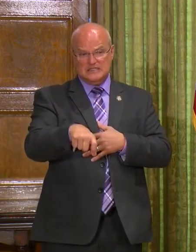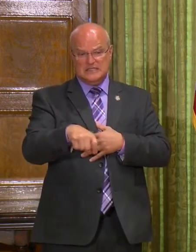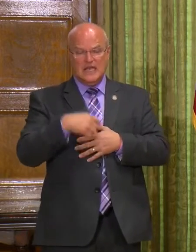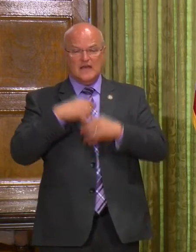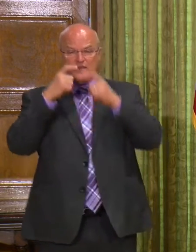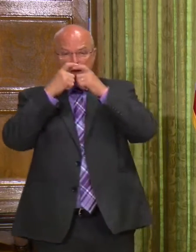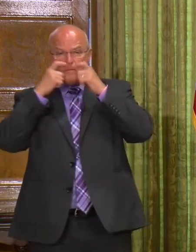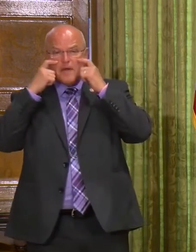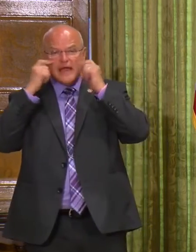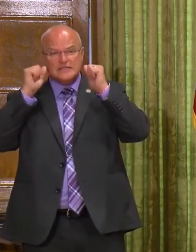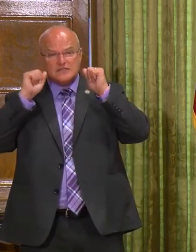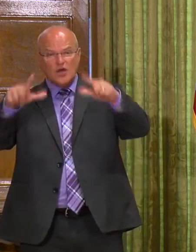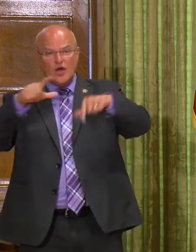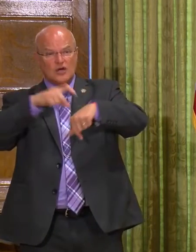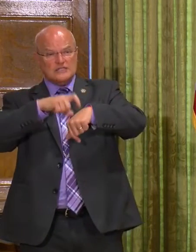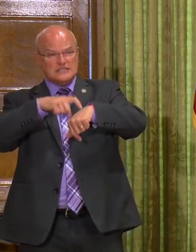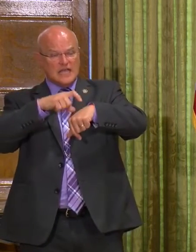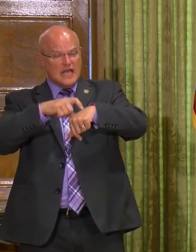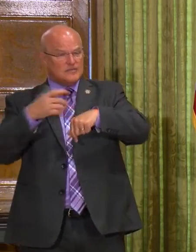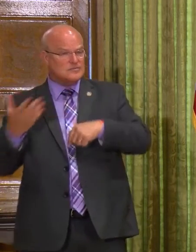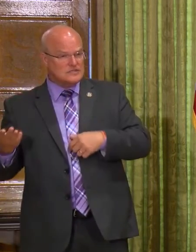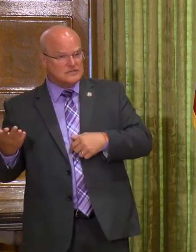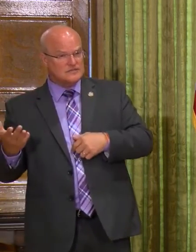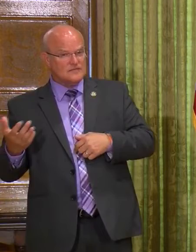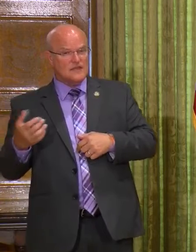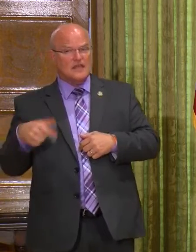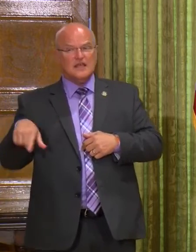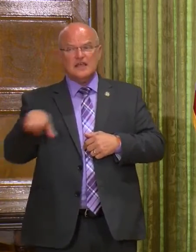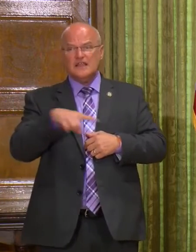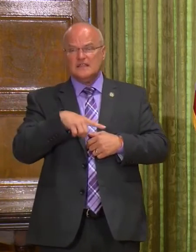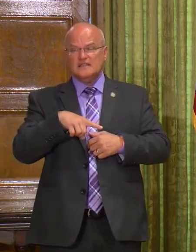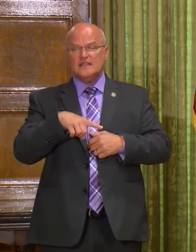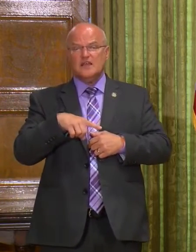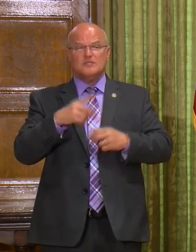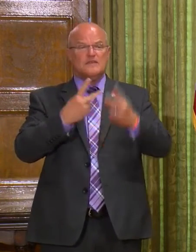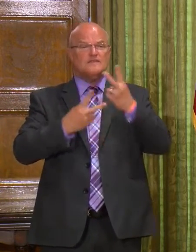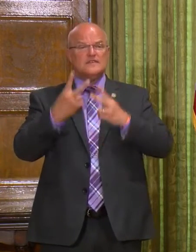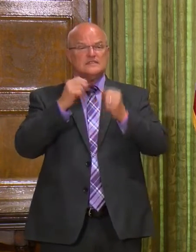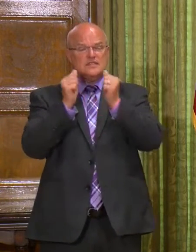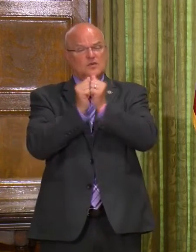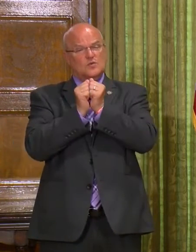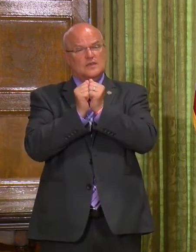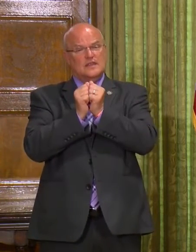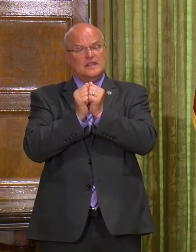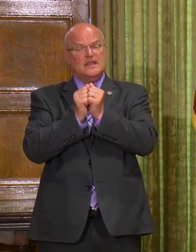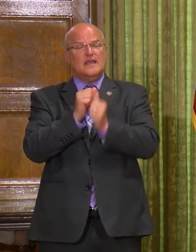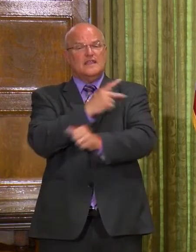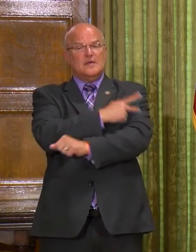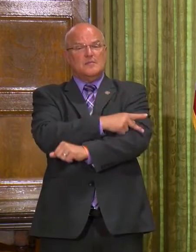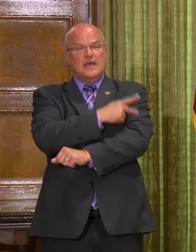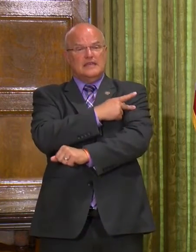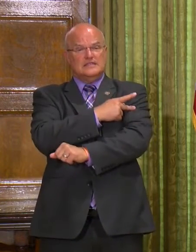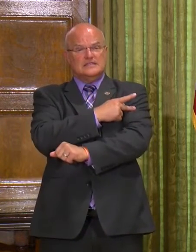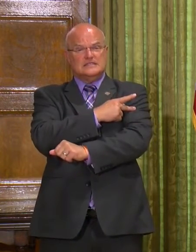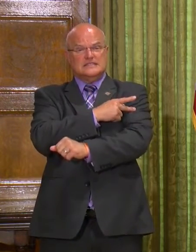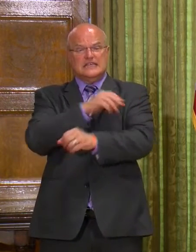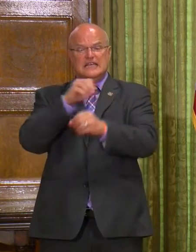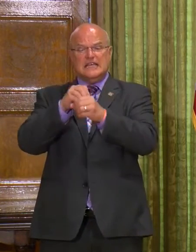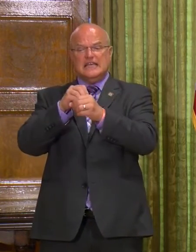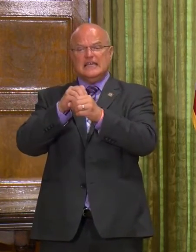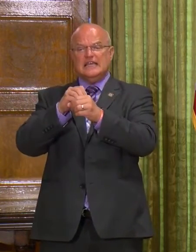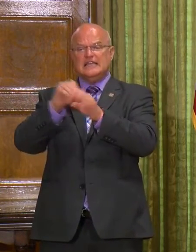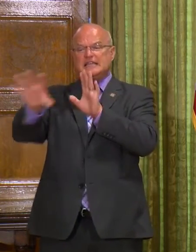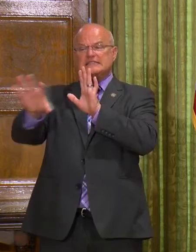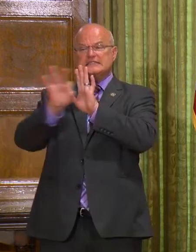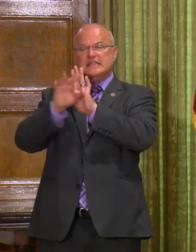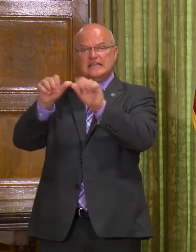wear a mask at all times when they're in a facility. They'll be visiting with the patients, for the most part, in a